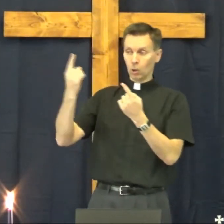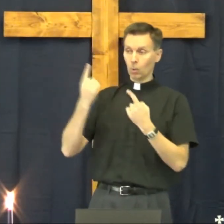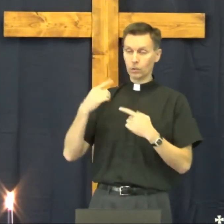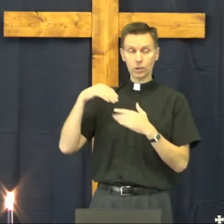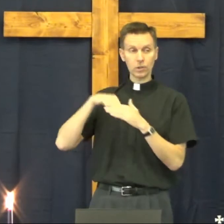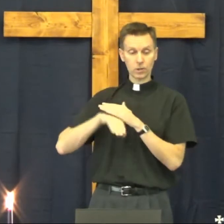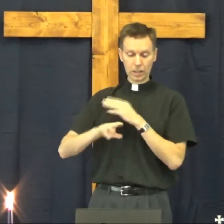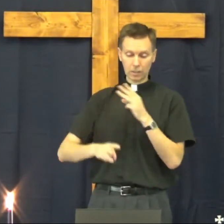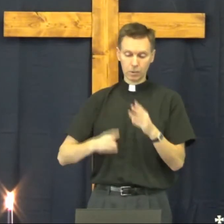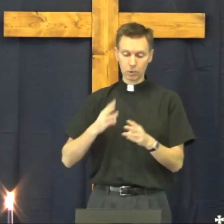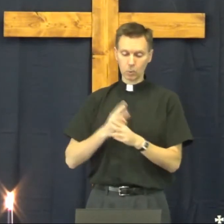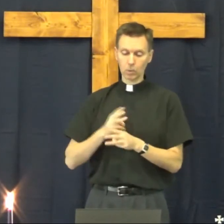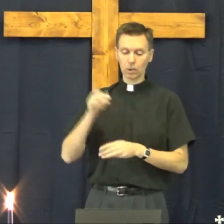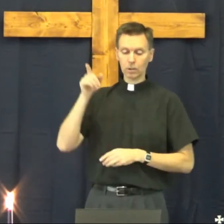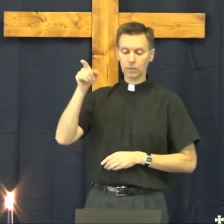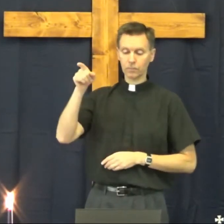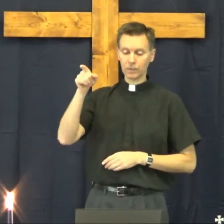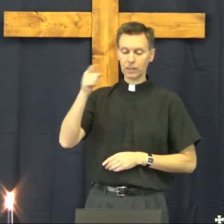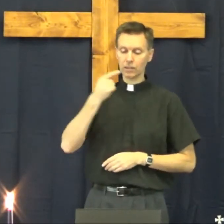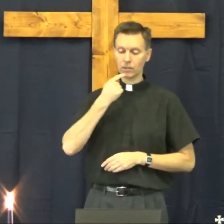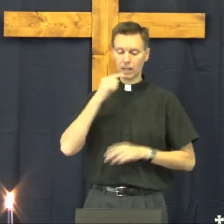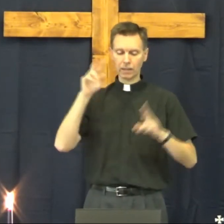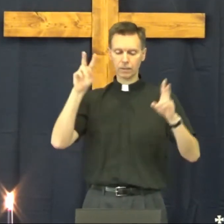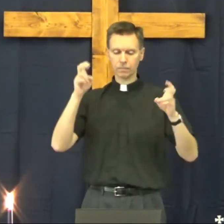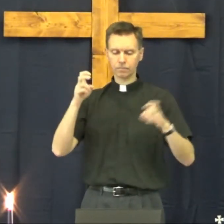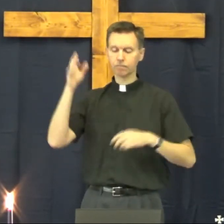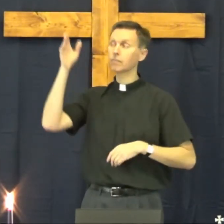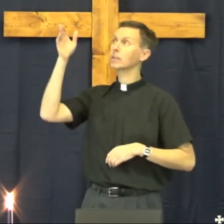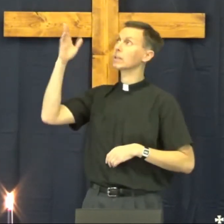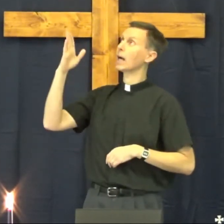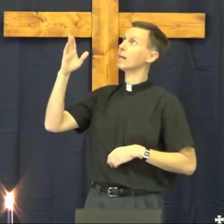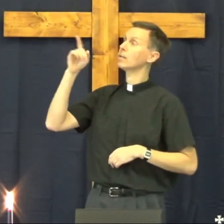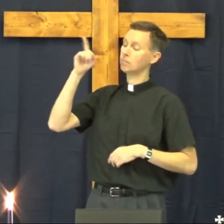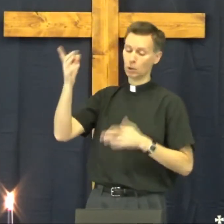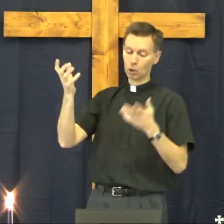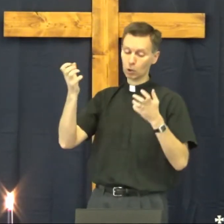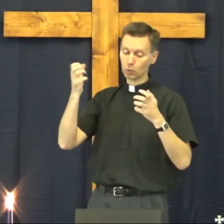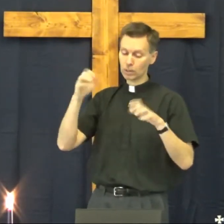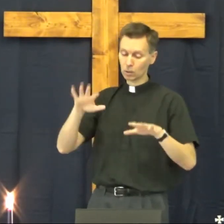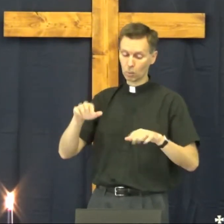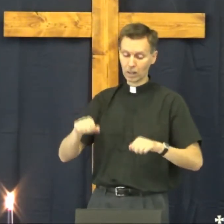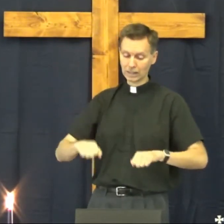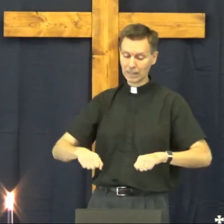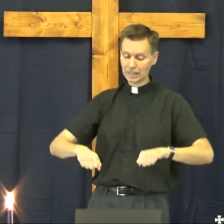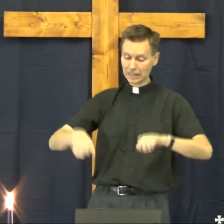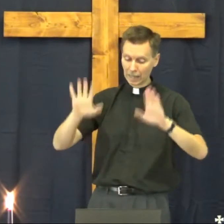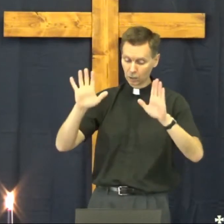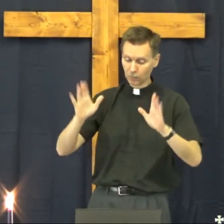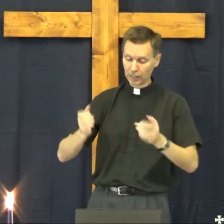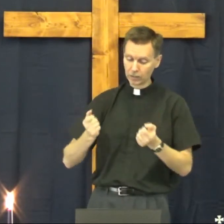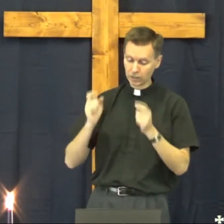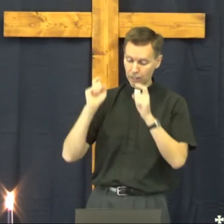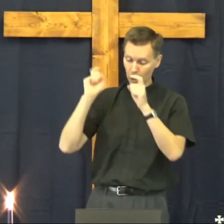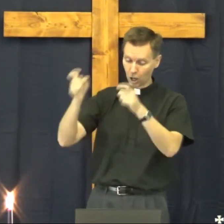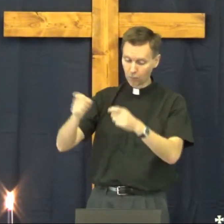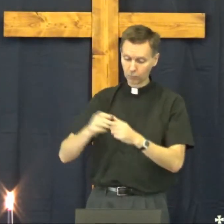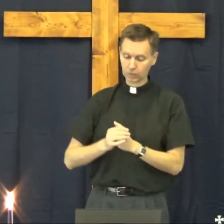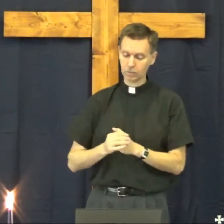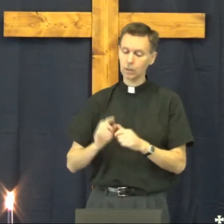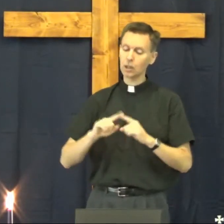When Jesus came into the world, he said, God, you didn't want sacrifice and offering,